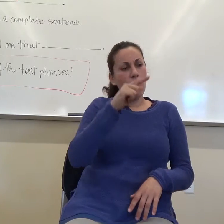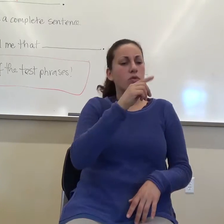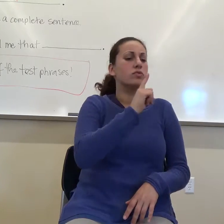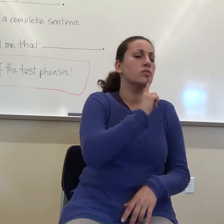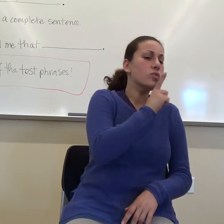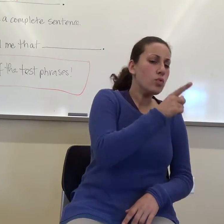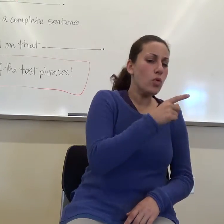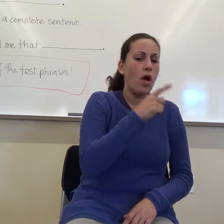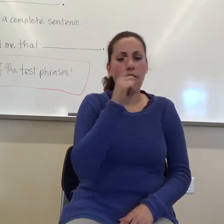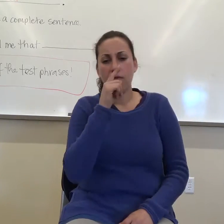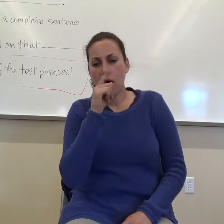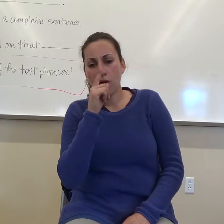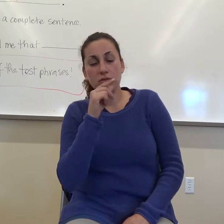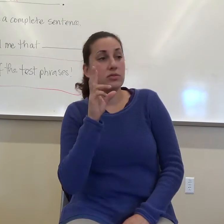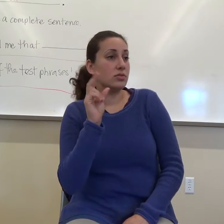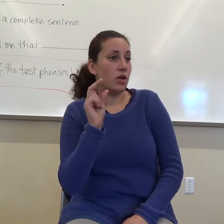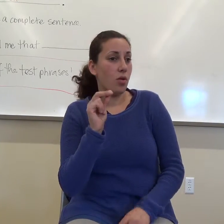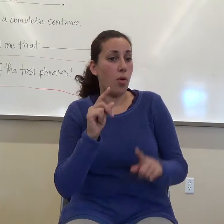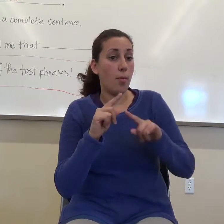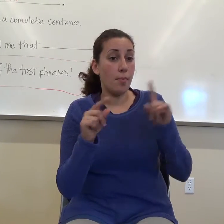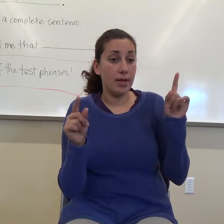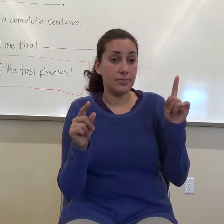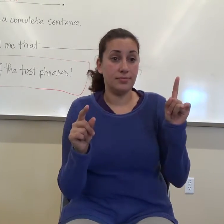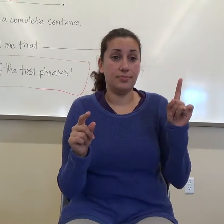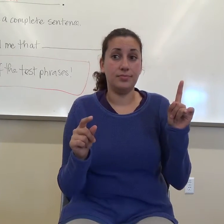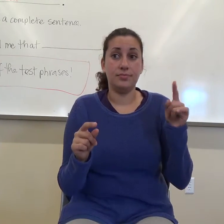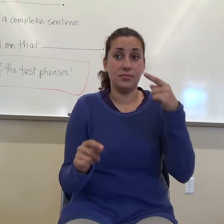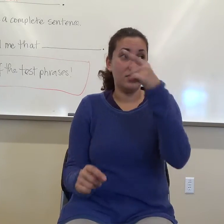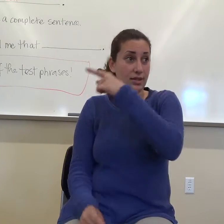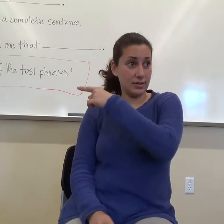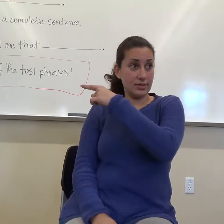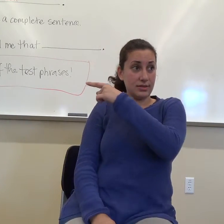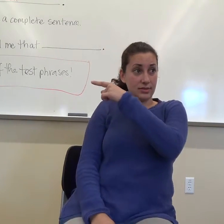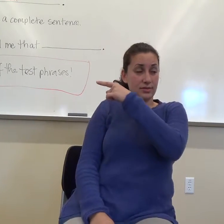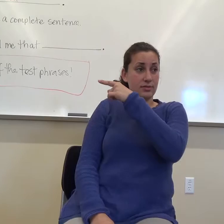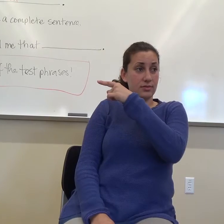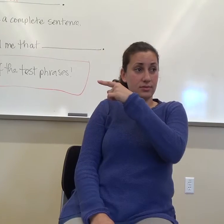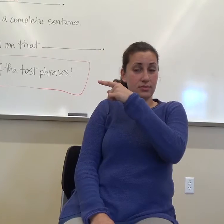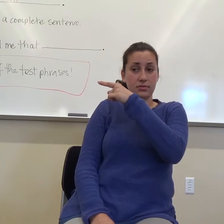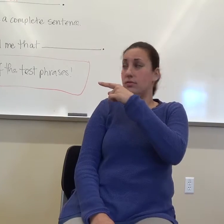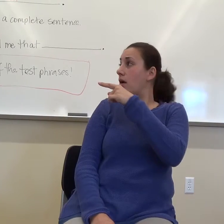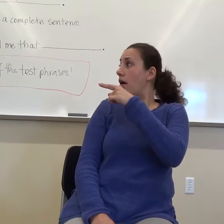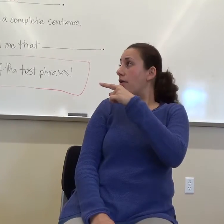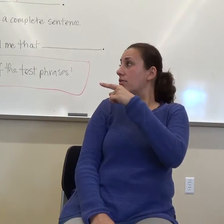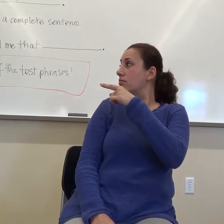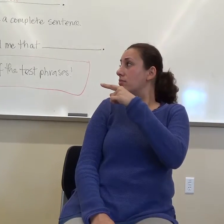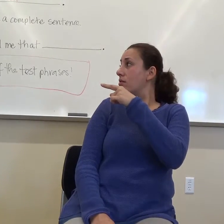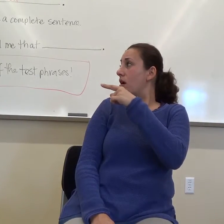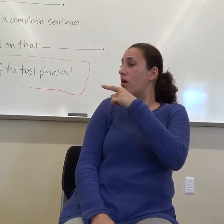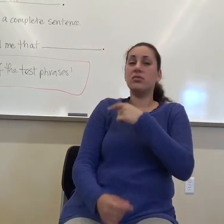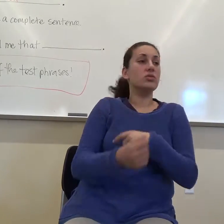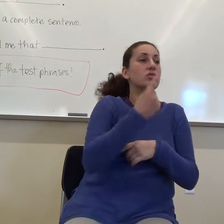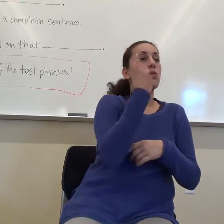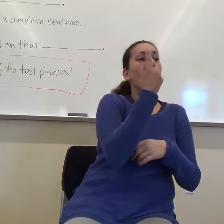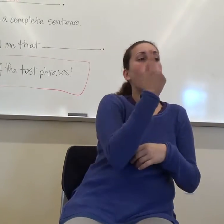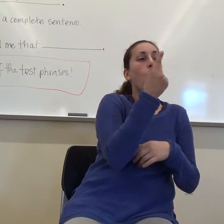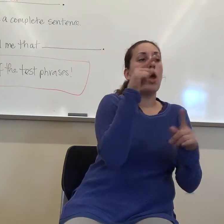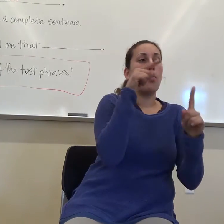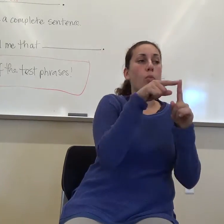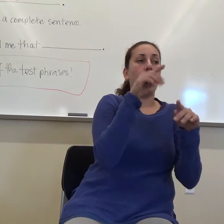is, you know what? This is just one of the things on your list. See how